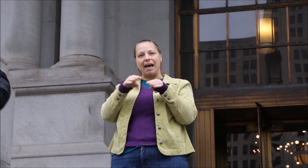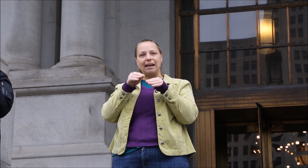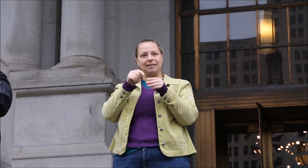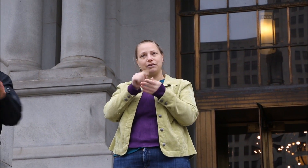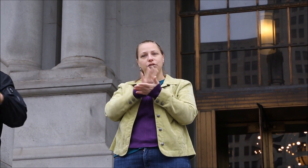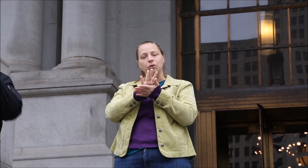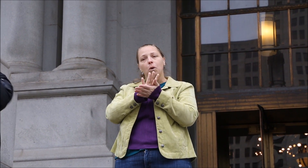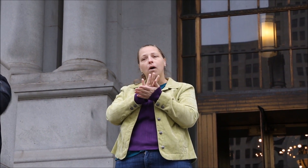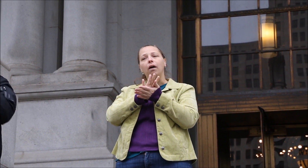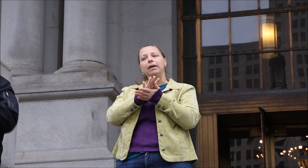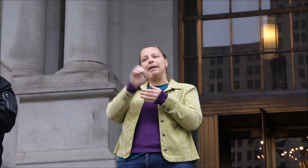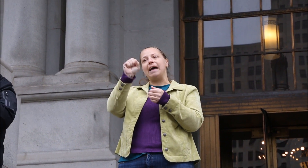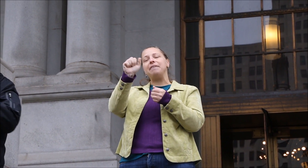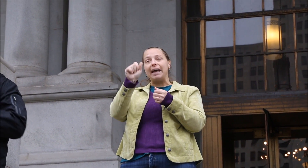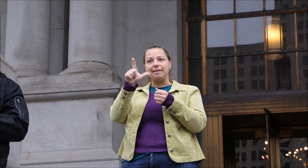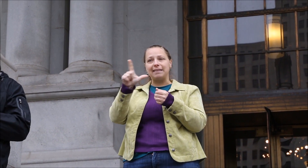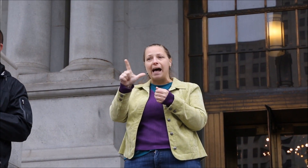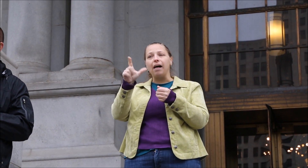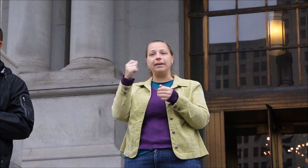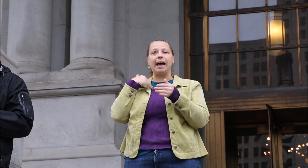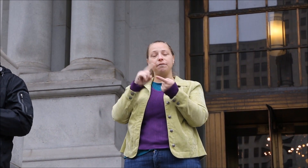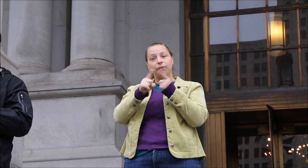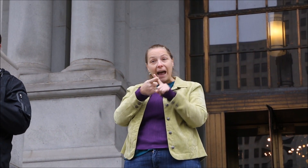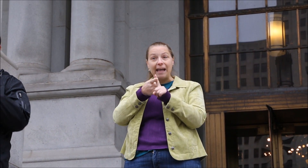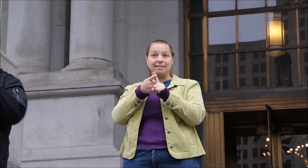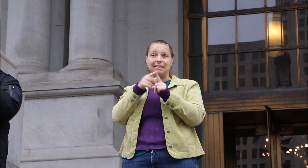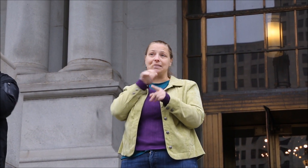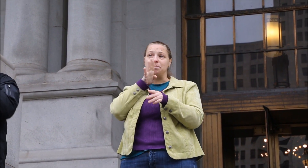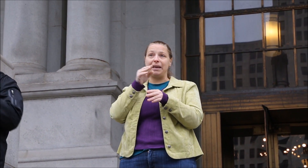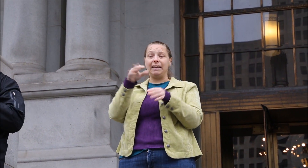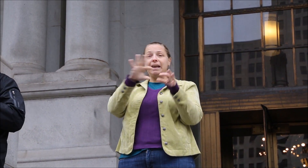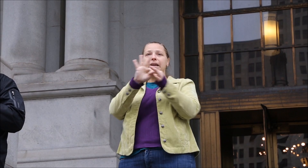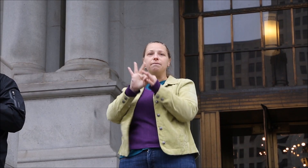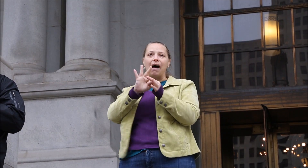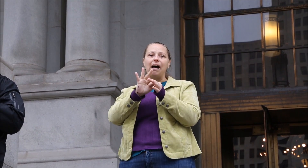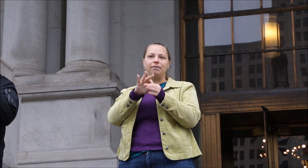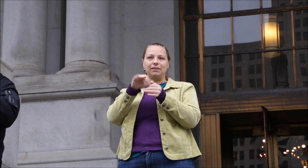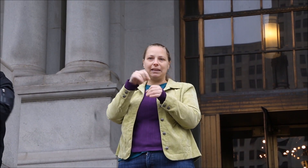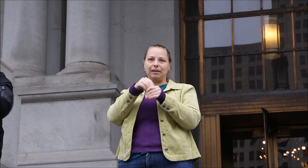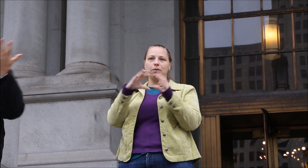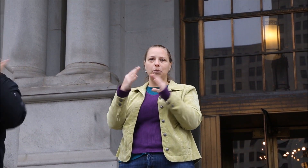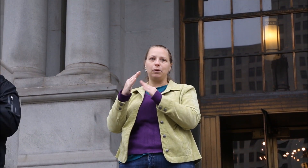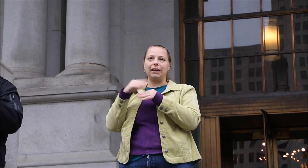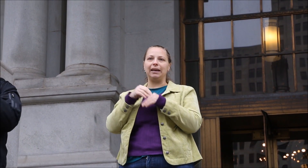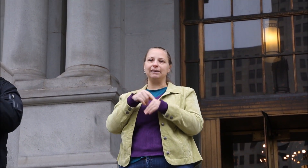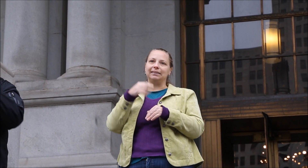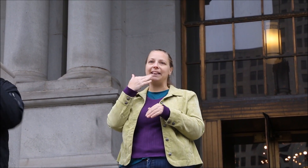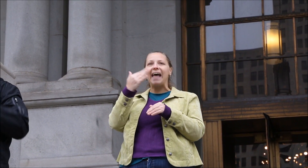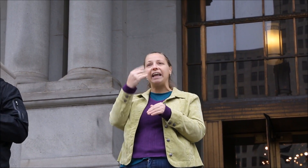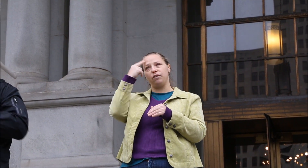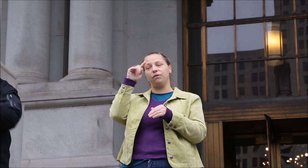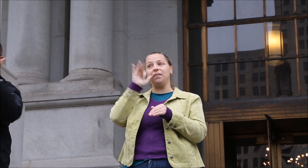that I needed to go to a school for the deaf. Had it not been for that school for the deaf, I would not be here today. I'd be a farmer or something like